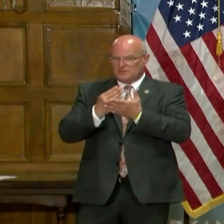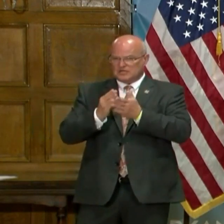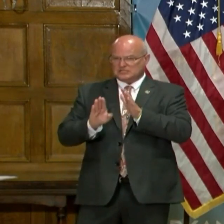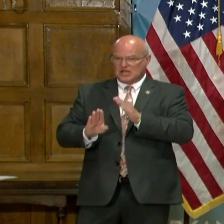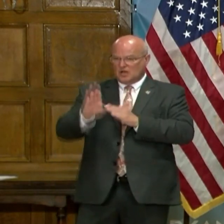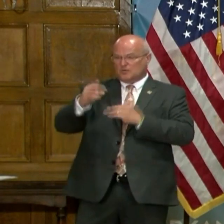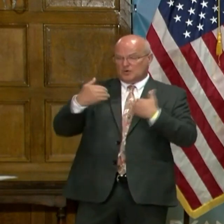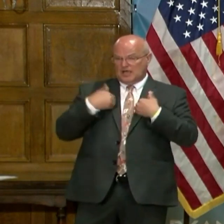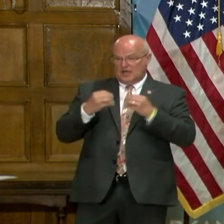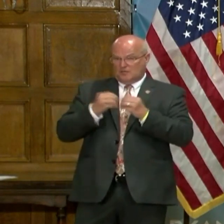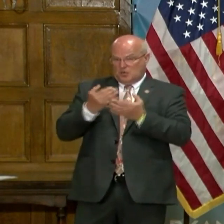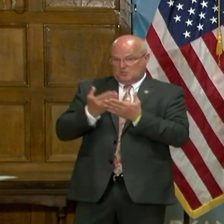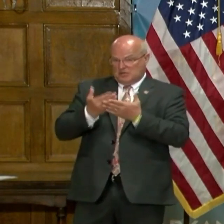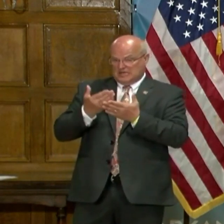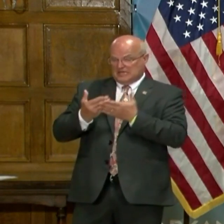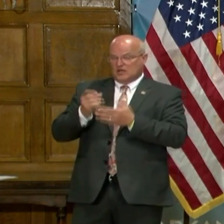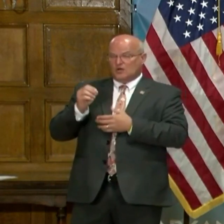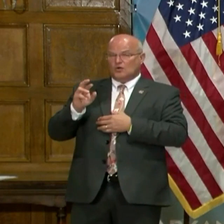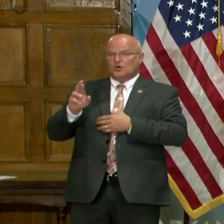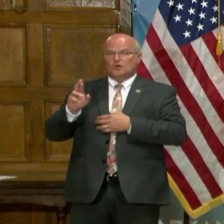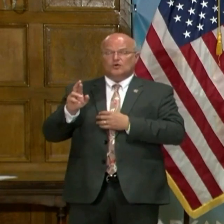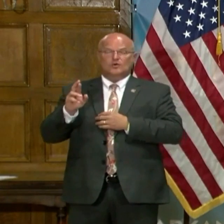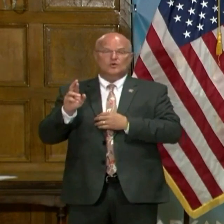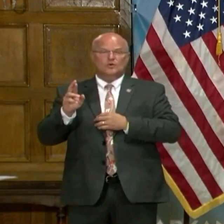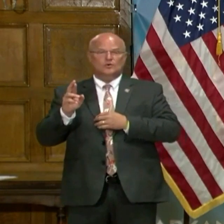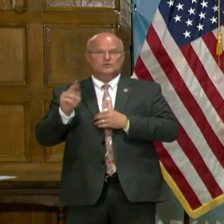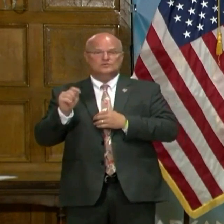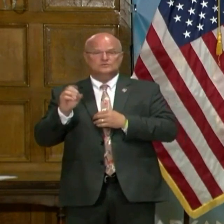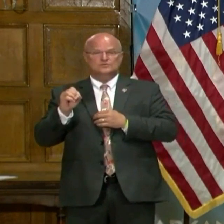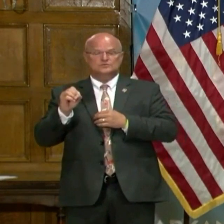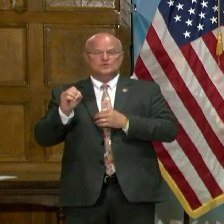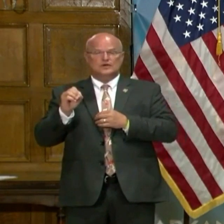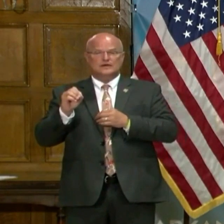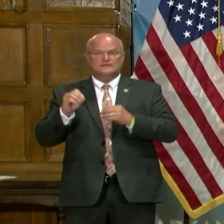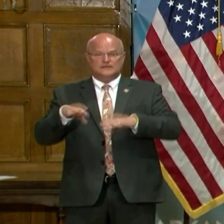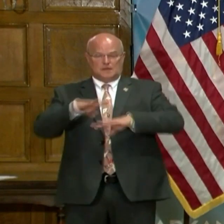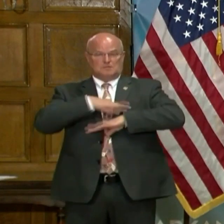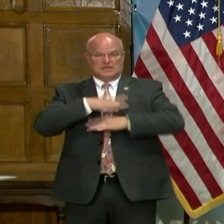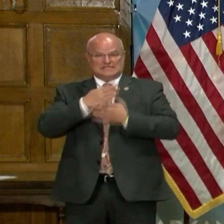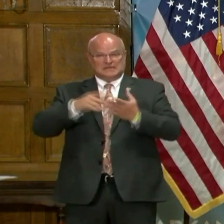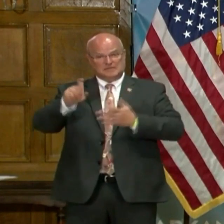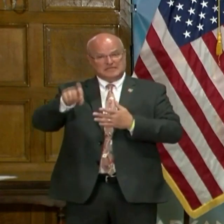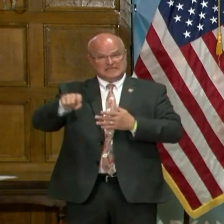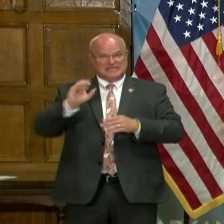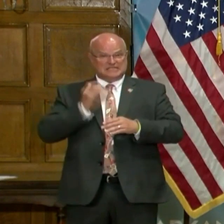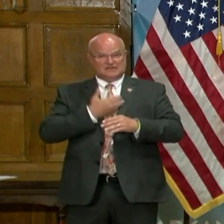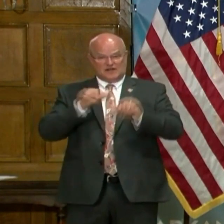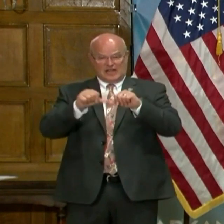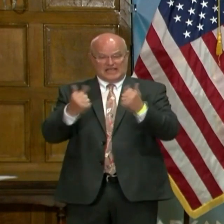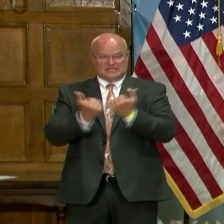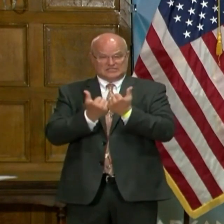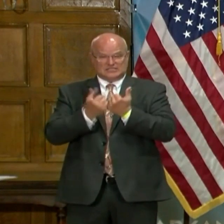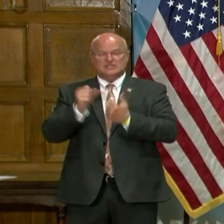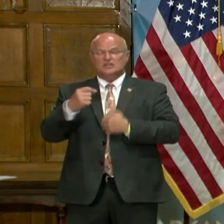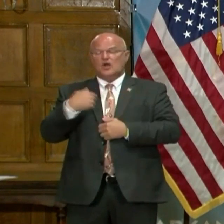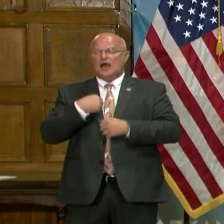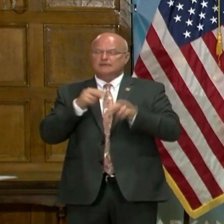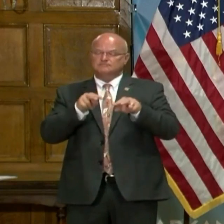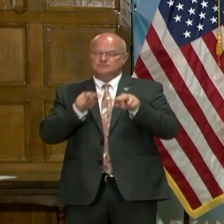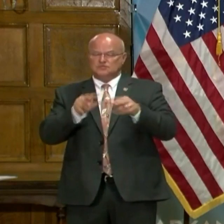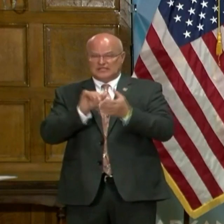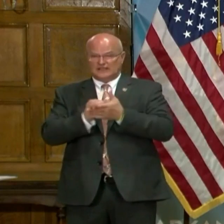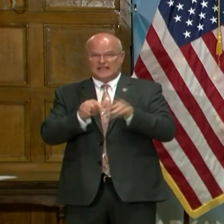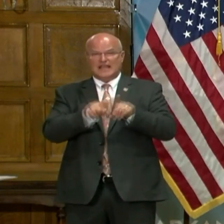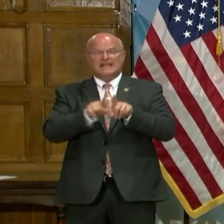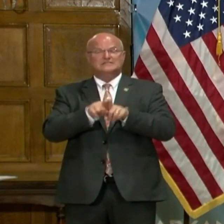upward, since we have that surplus there, to meet some of the needs of our agencies. And so I'm looking at